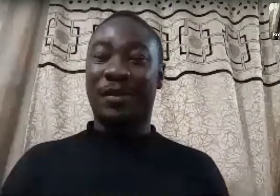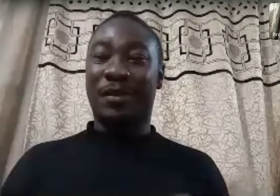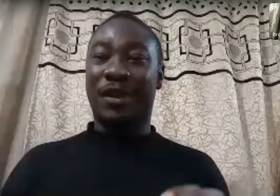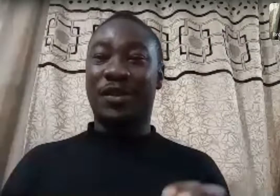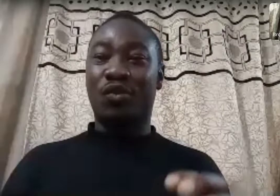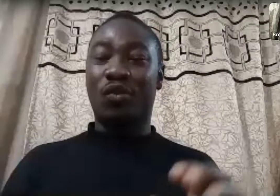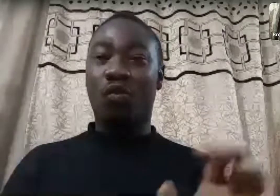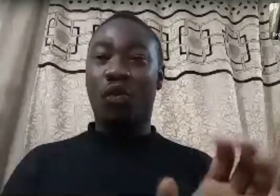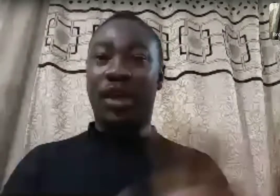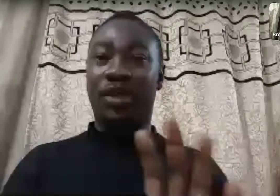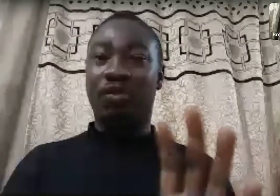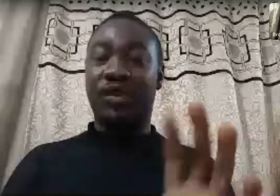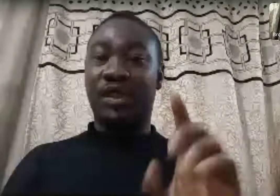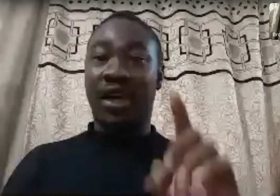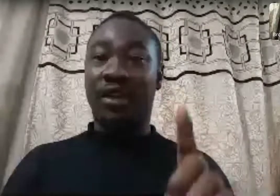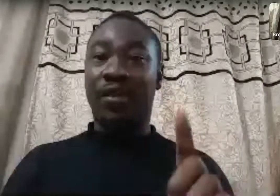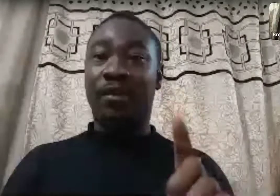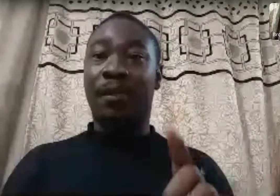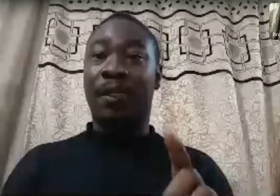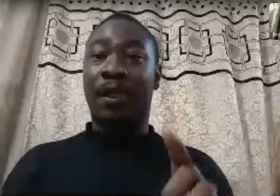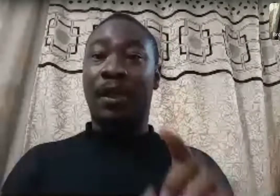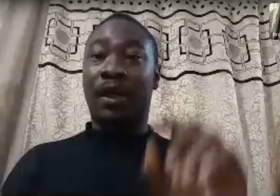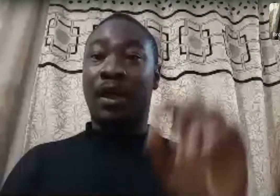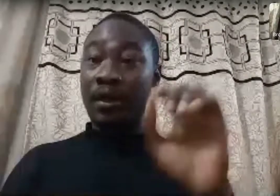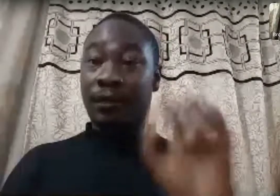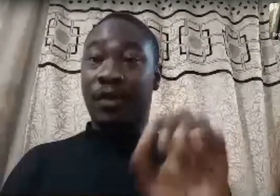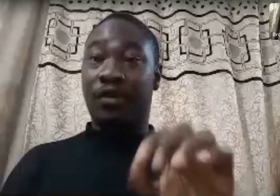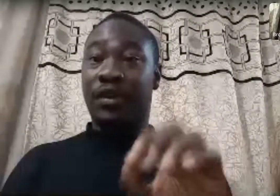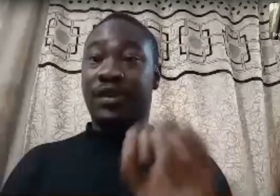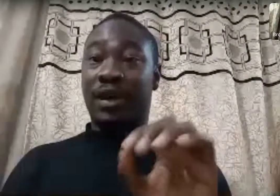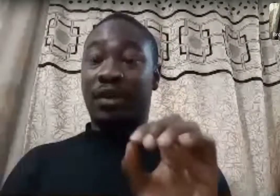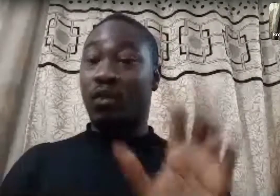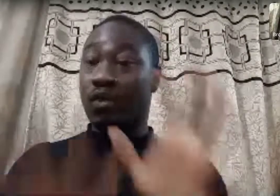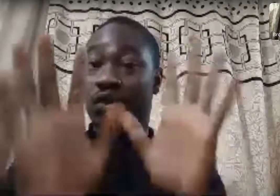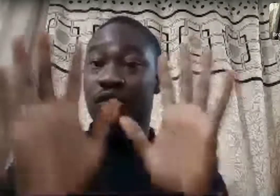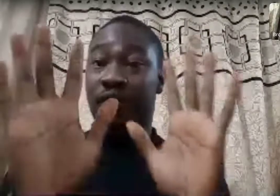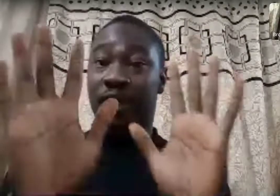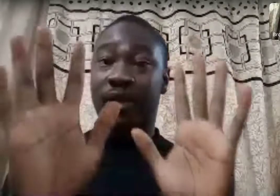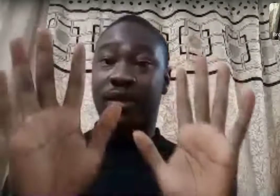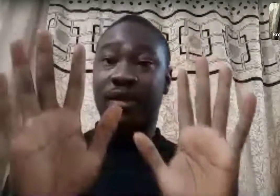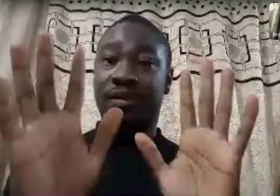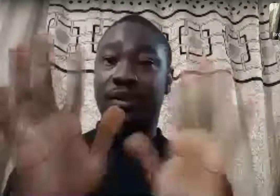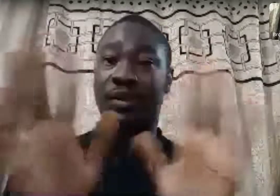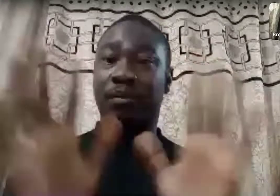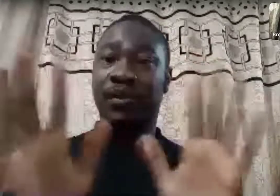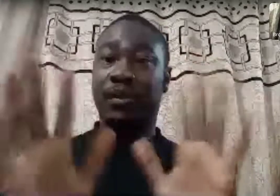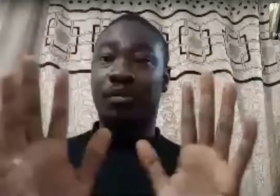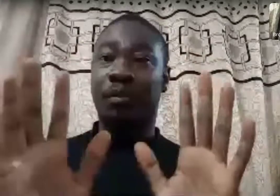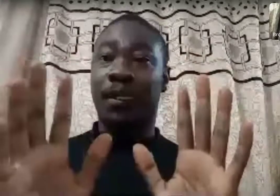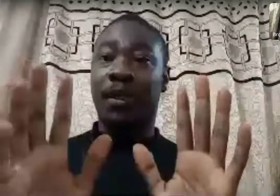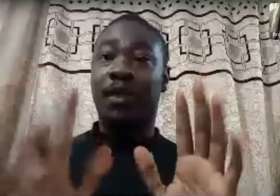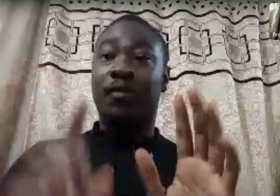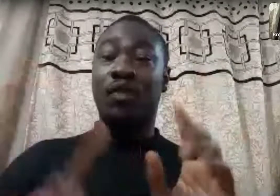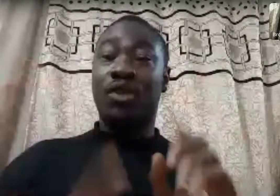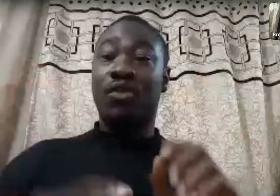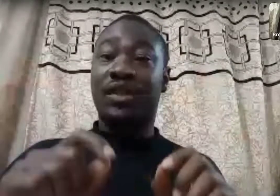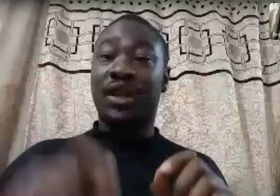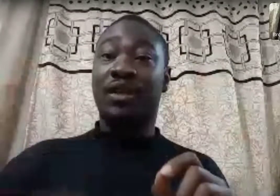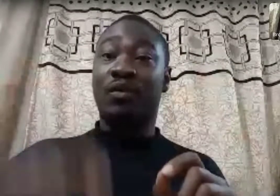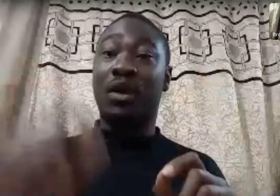way you will sign any figure in sign language with your 2 fingers. It's not possible. Even when you're signing 1 billion, it